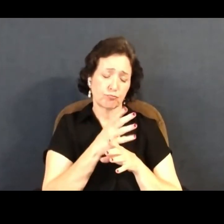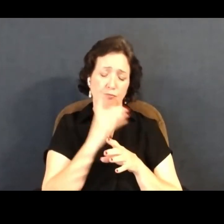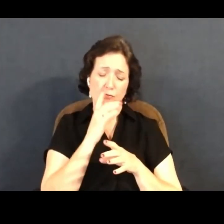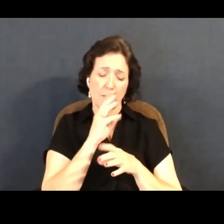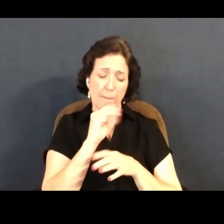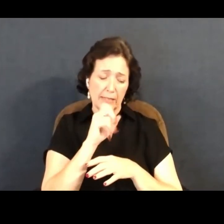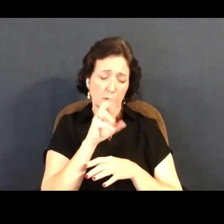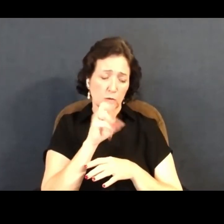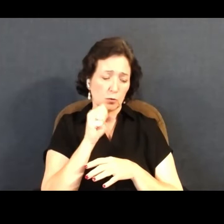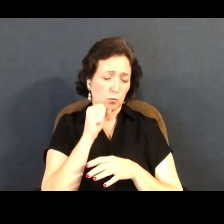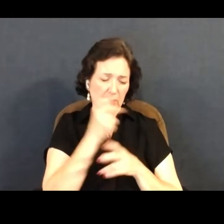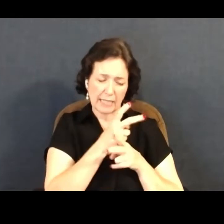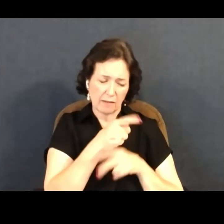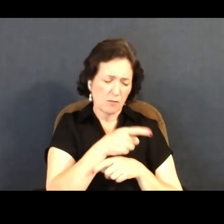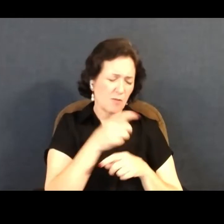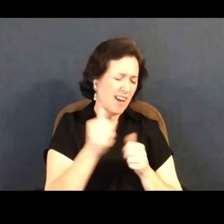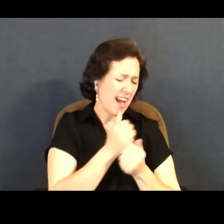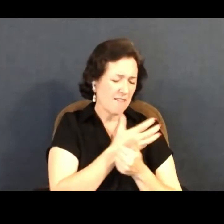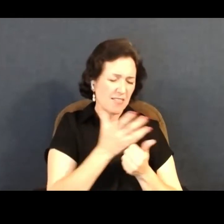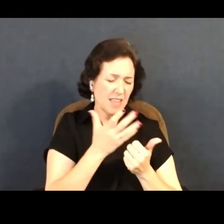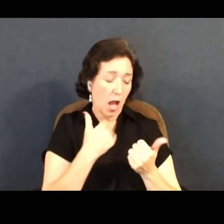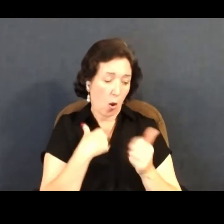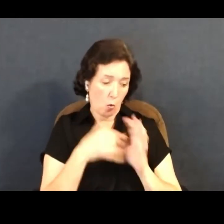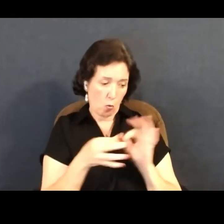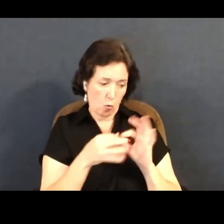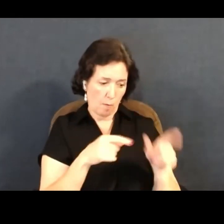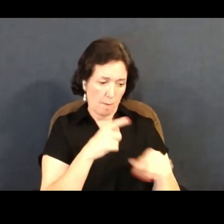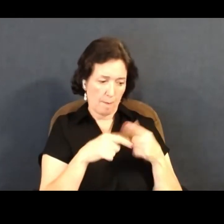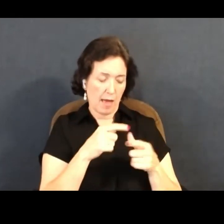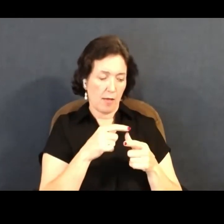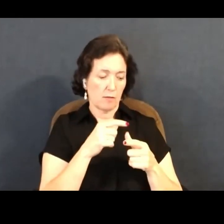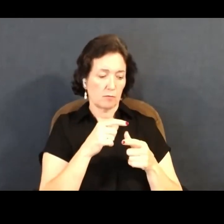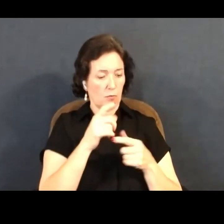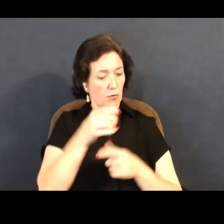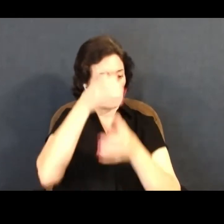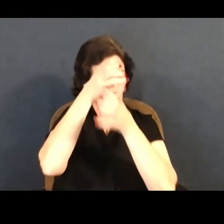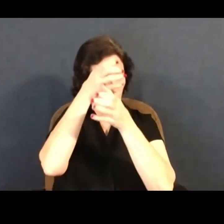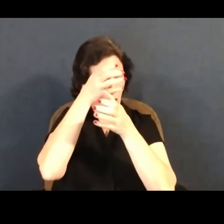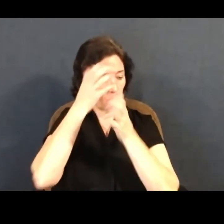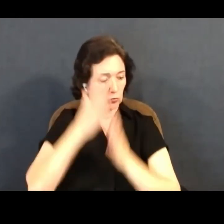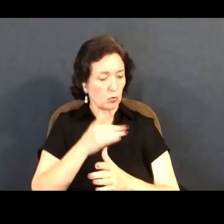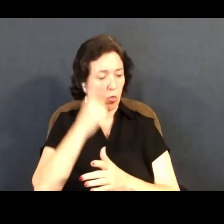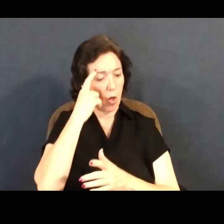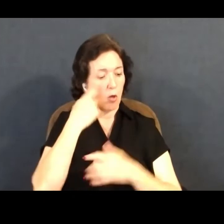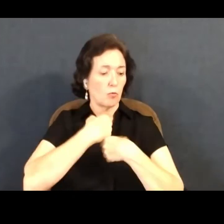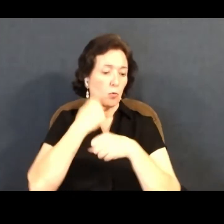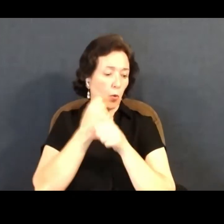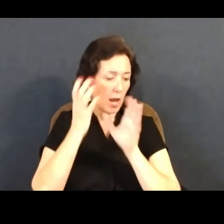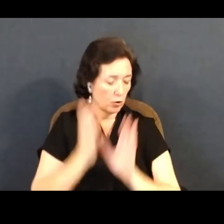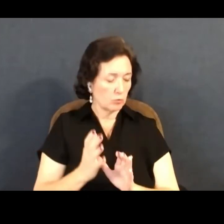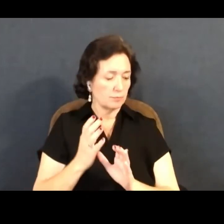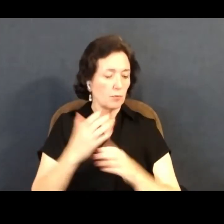need. Let me tell you the story of the scholar who thought that the Creator